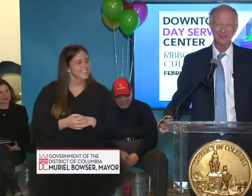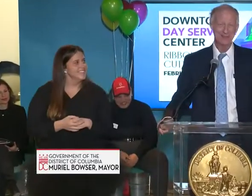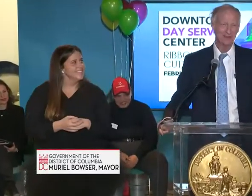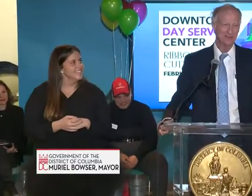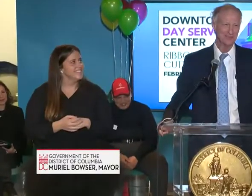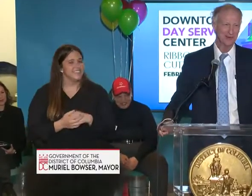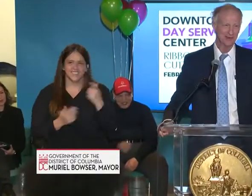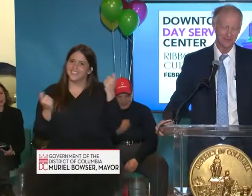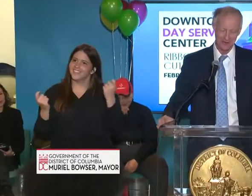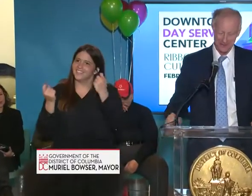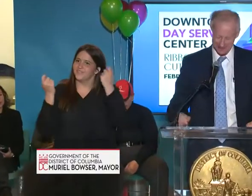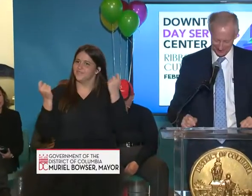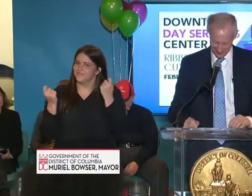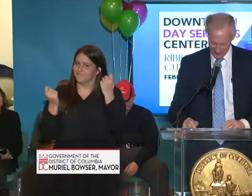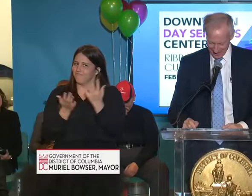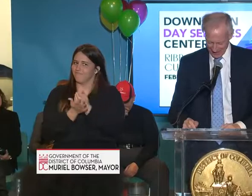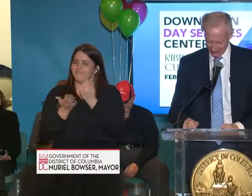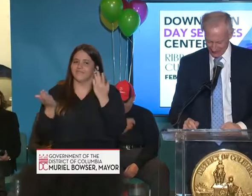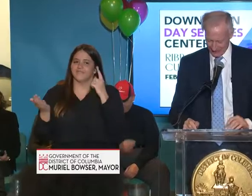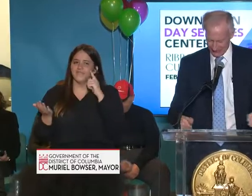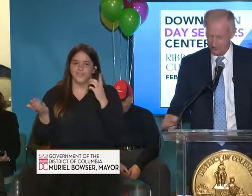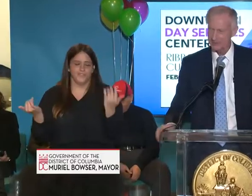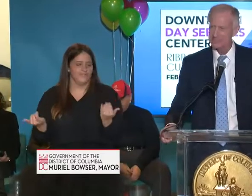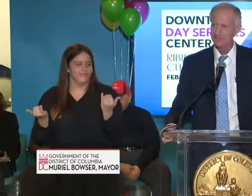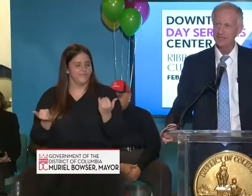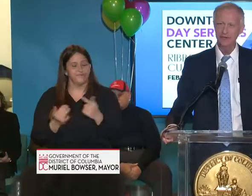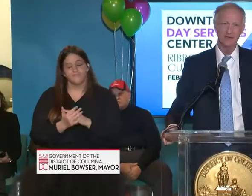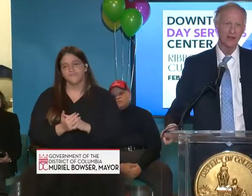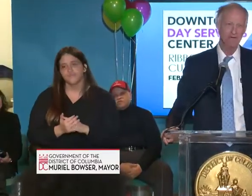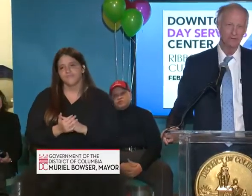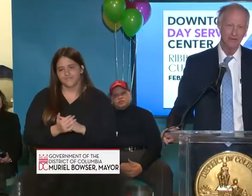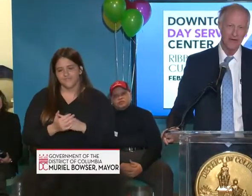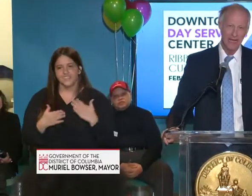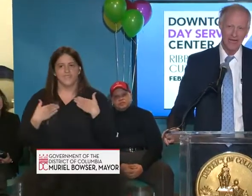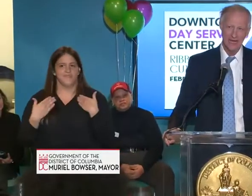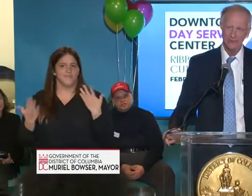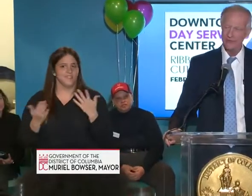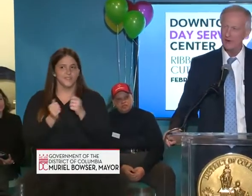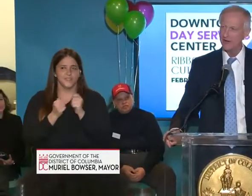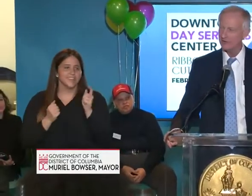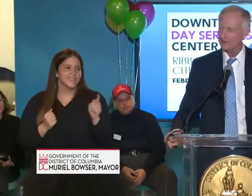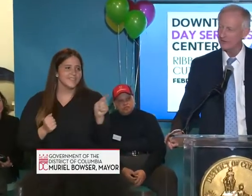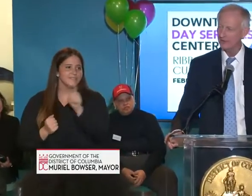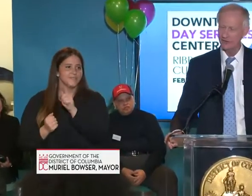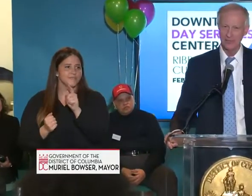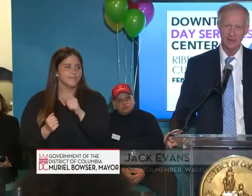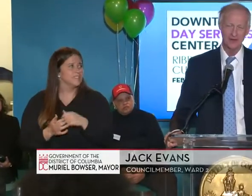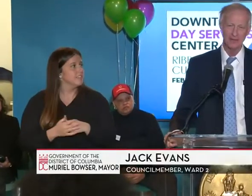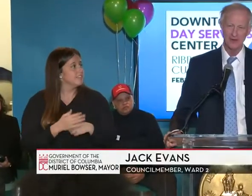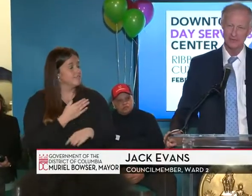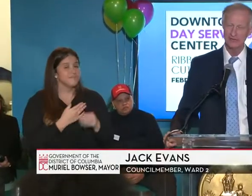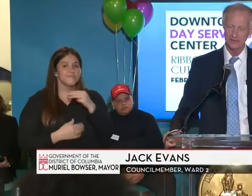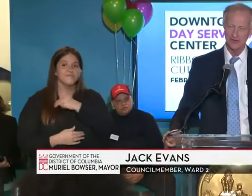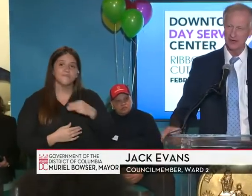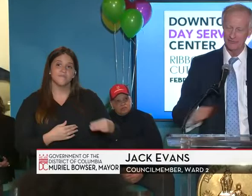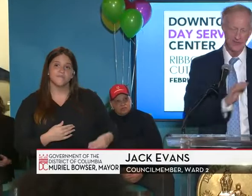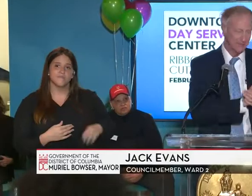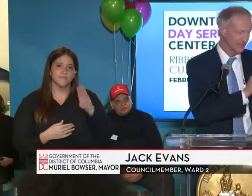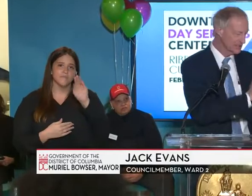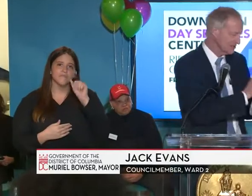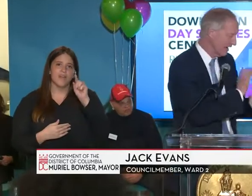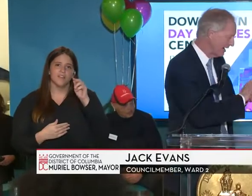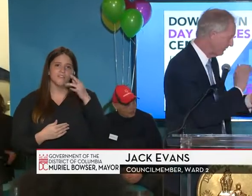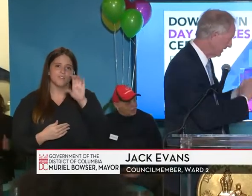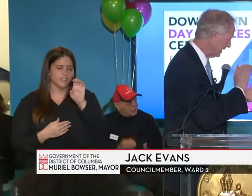This is a real celebration we're here for today. So I'm really, really pleased to be here with all of you and with our mayor. Let's start with our mayor. Mayor Bowser's just